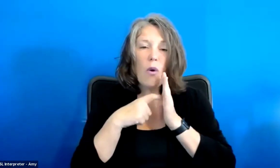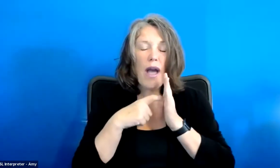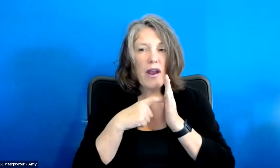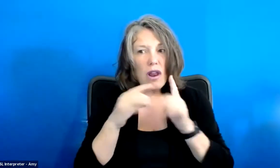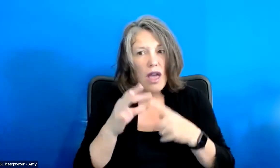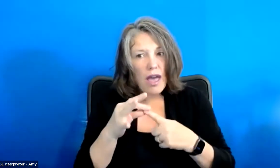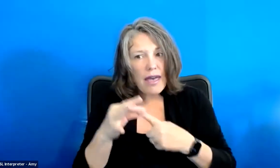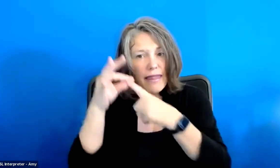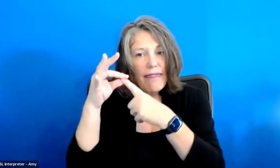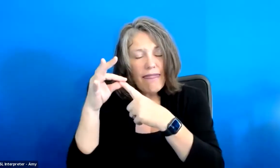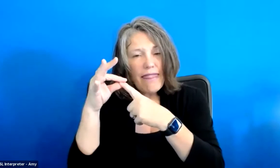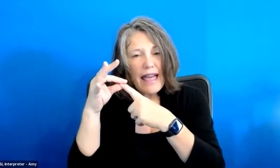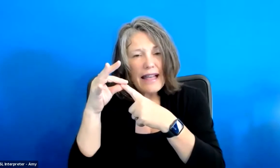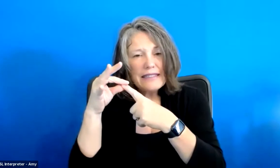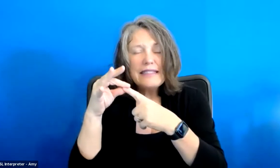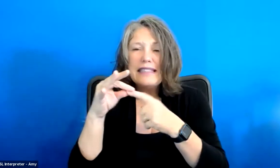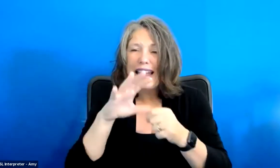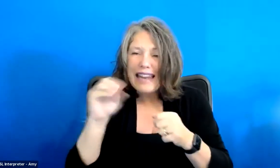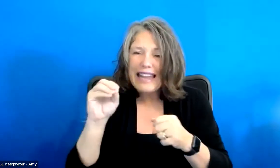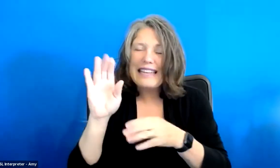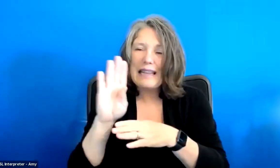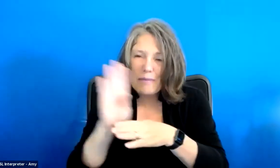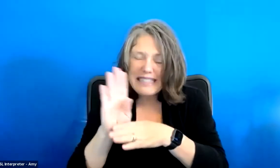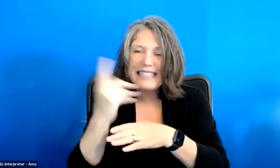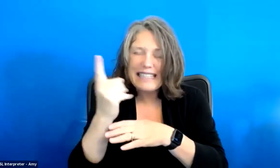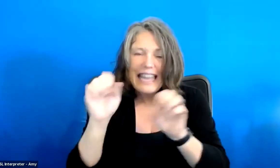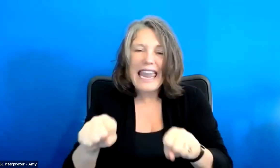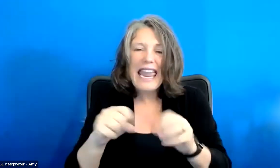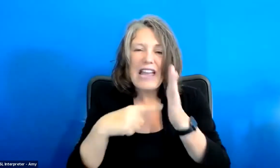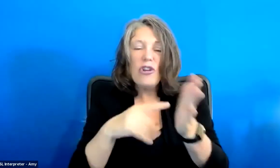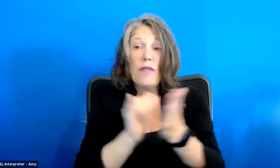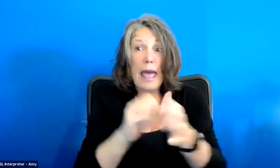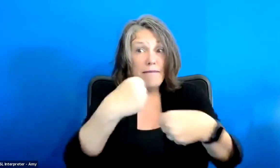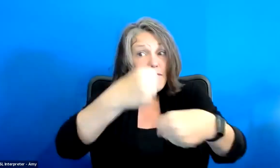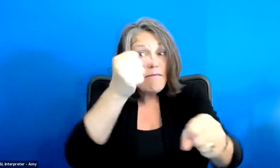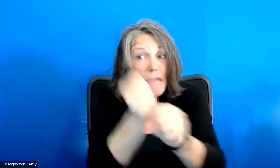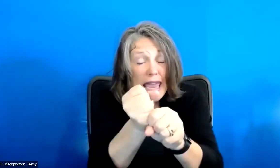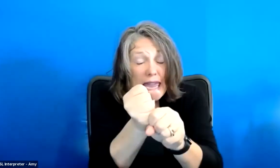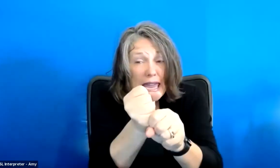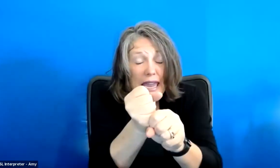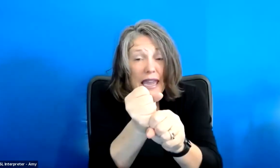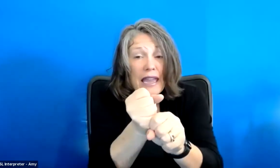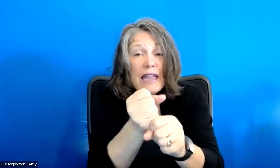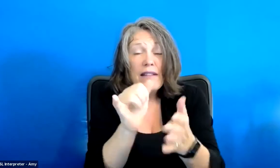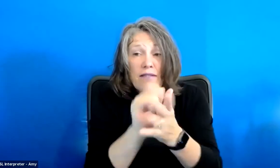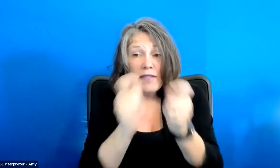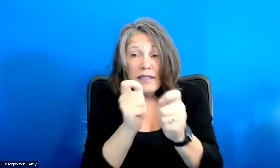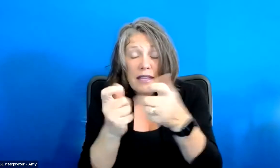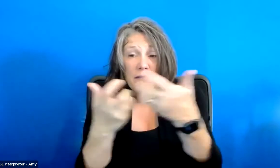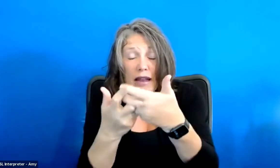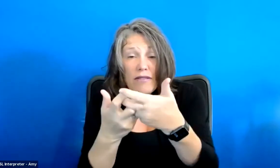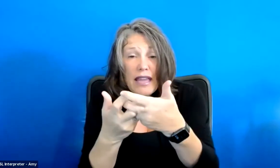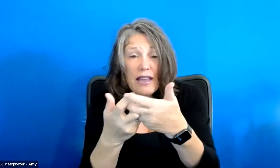unless an entity can demonstrate that making such modifications in